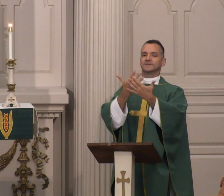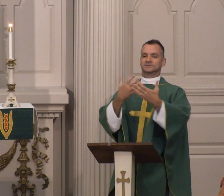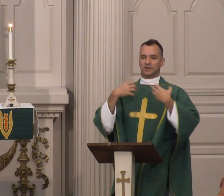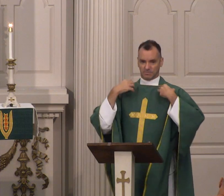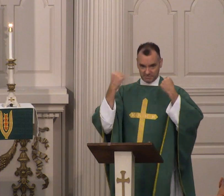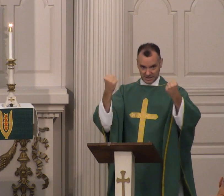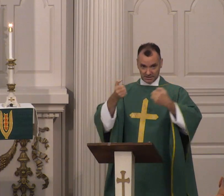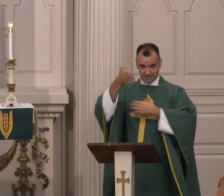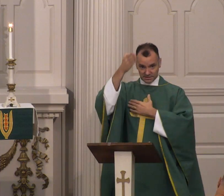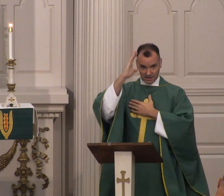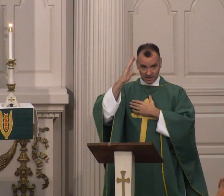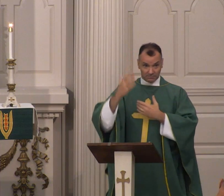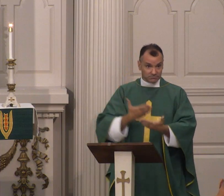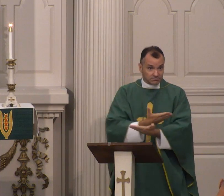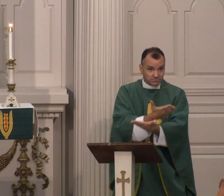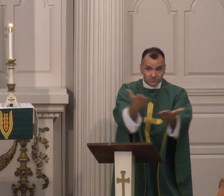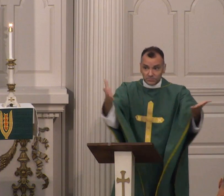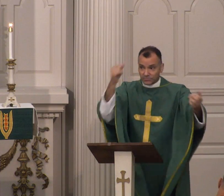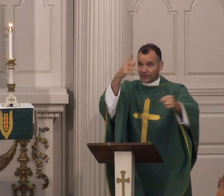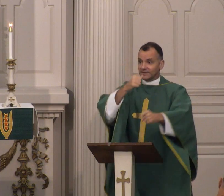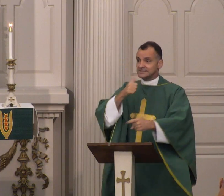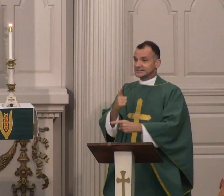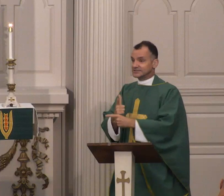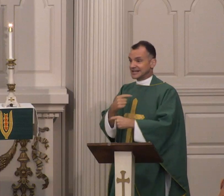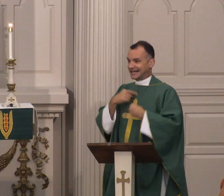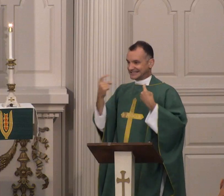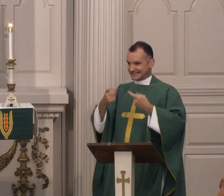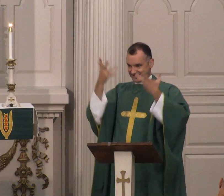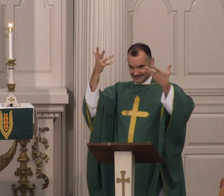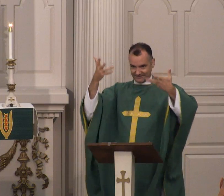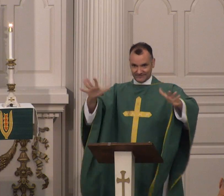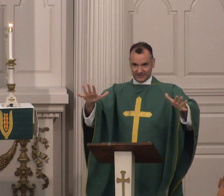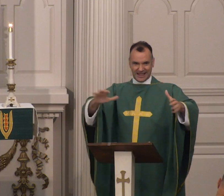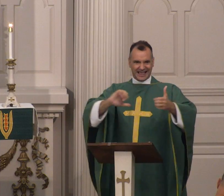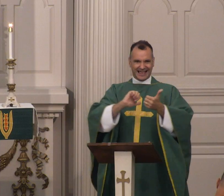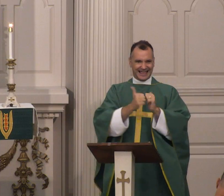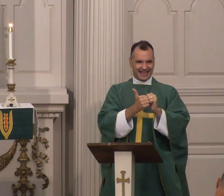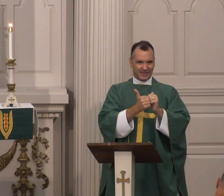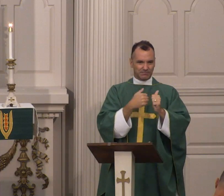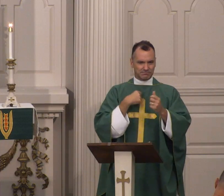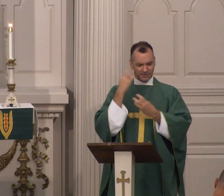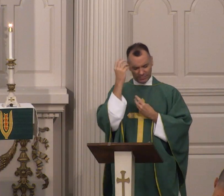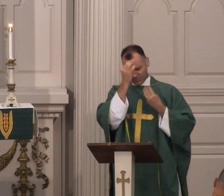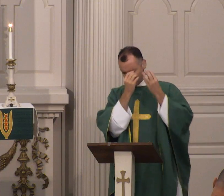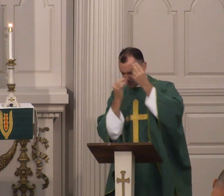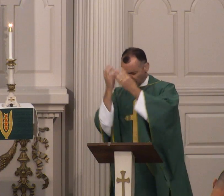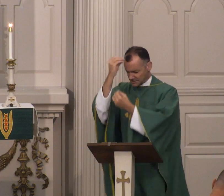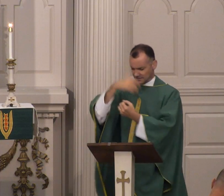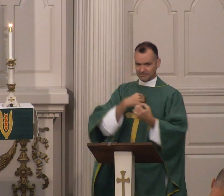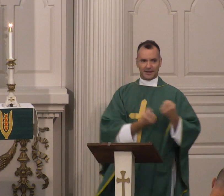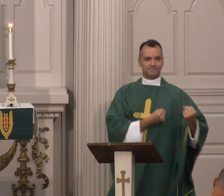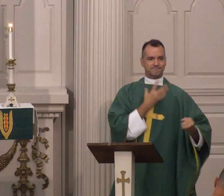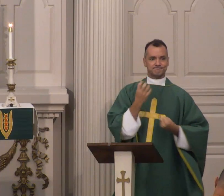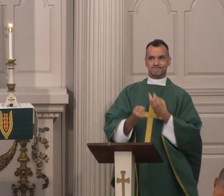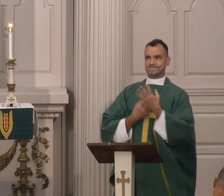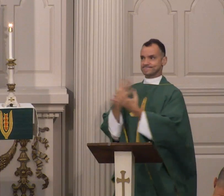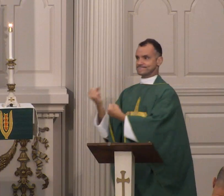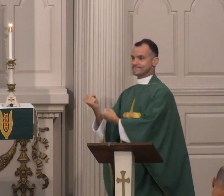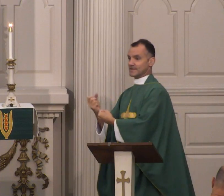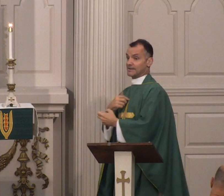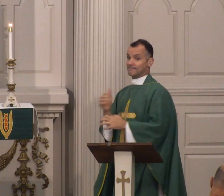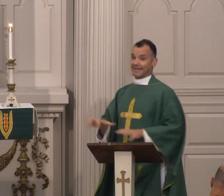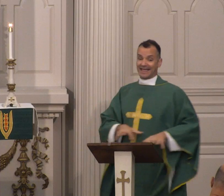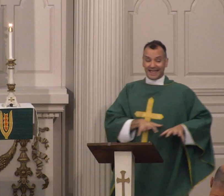I confess to Almighty God and to you, my brothers and sisters, that I have greatly sinned in my thoughts and in